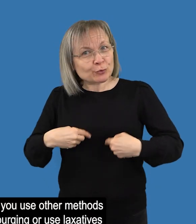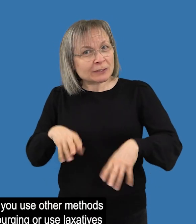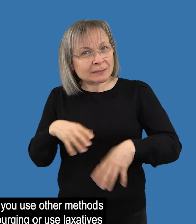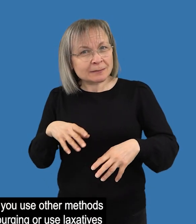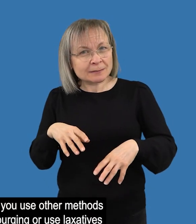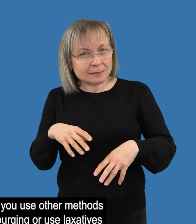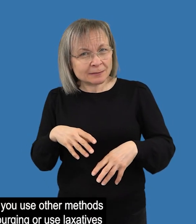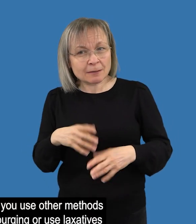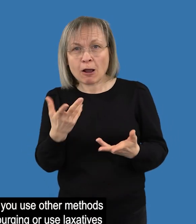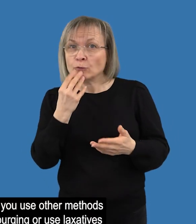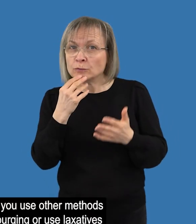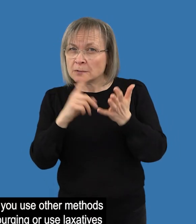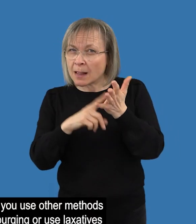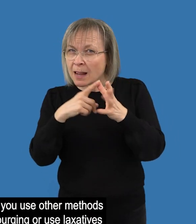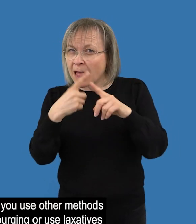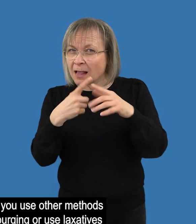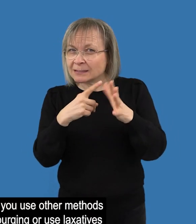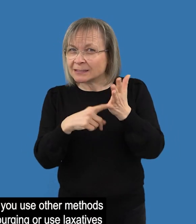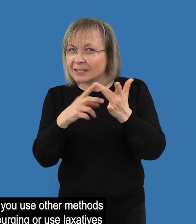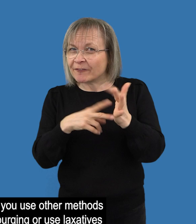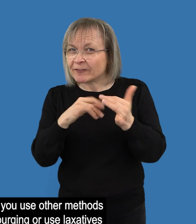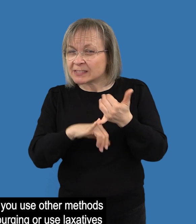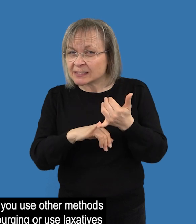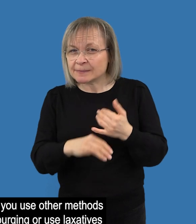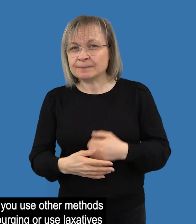if you use other methods of purging or use laxatives,